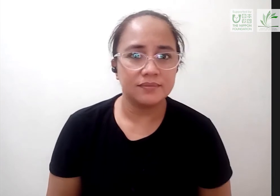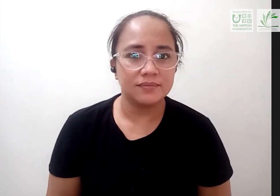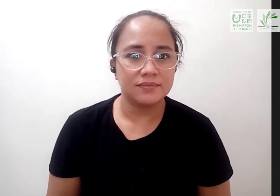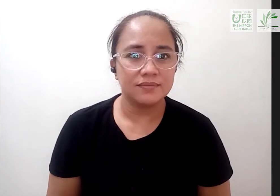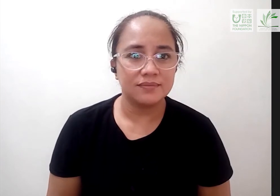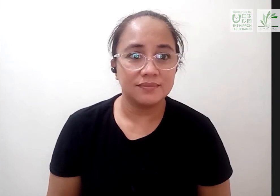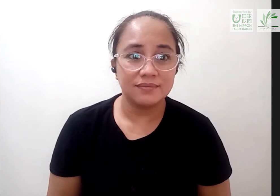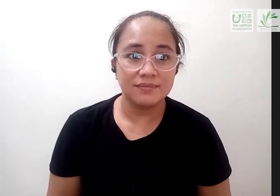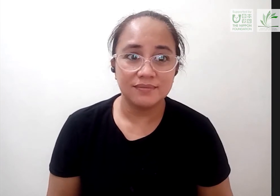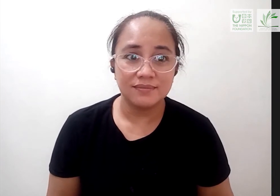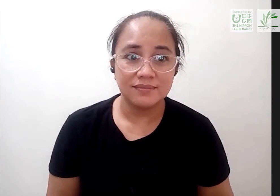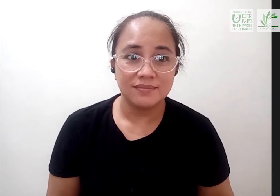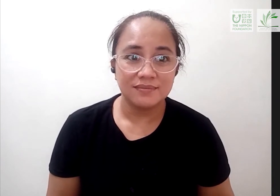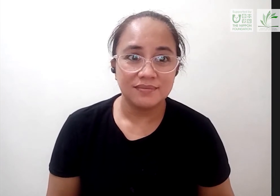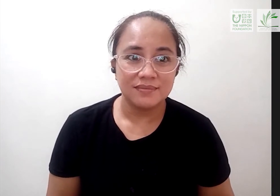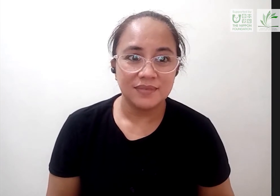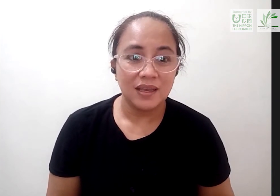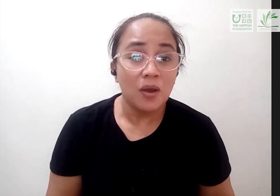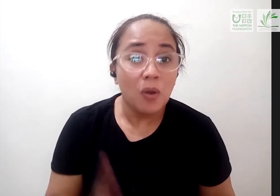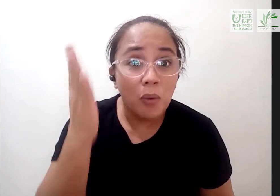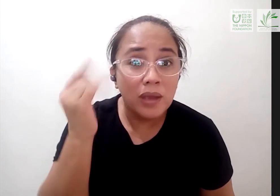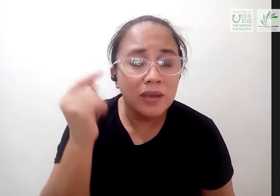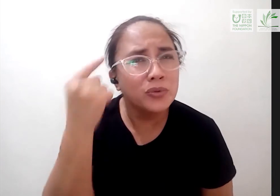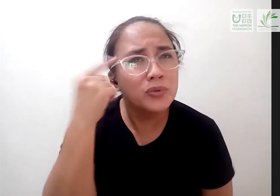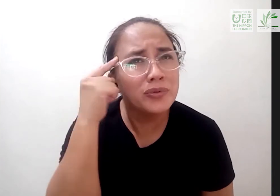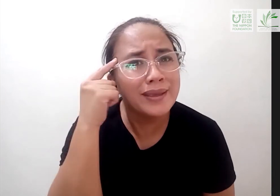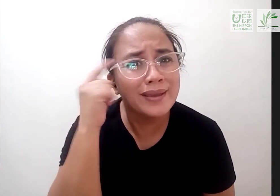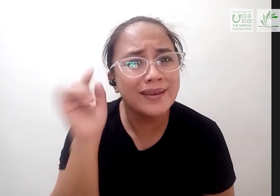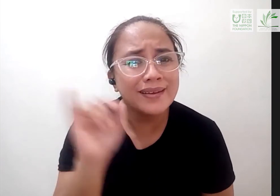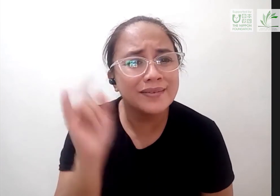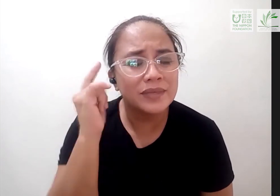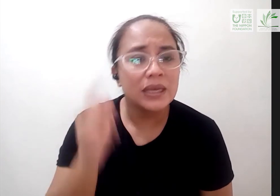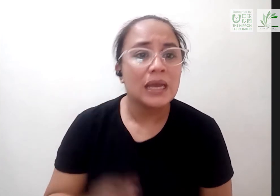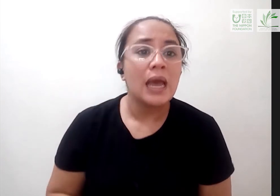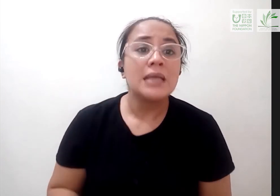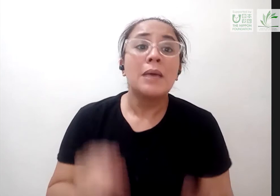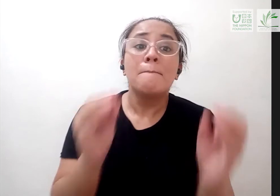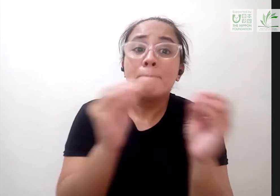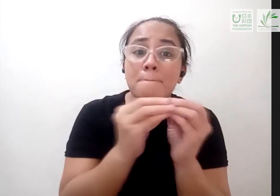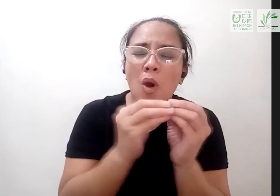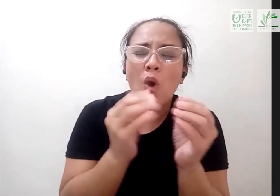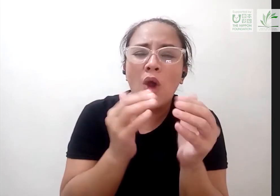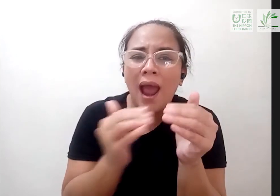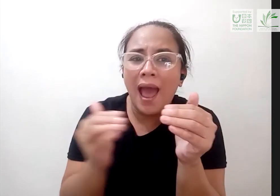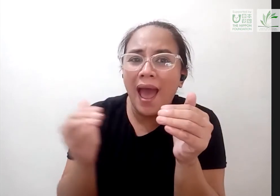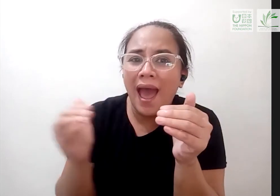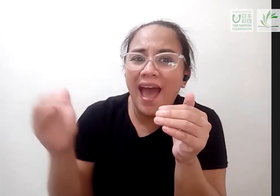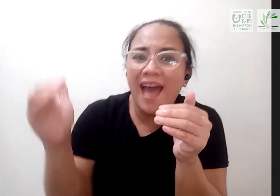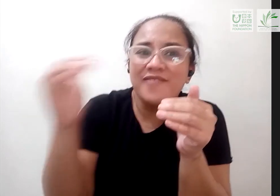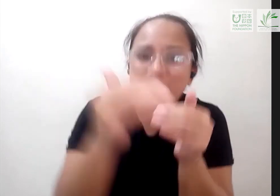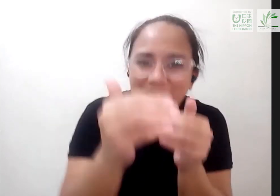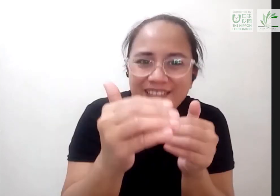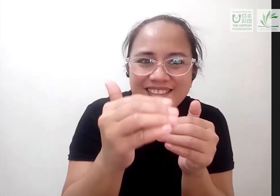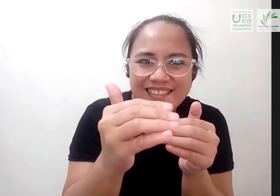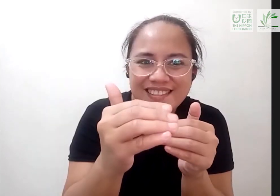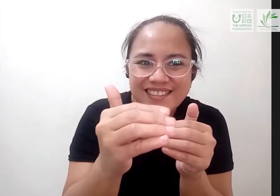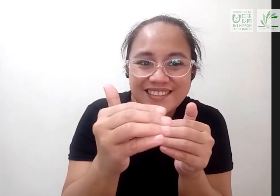Okay, you're thinking about that. But that's a more advanced kind of way of asking a question.